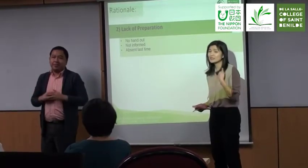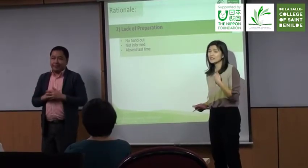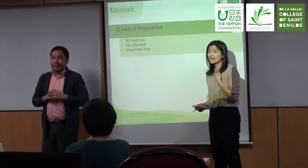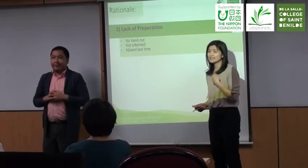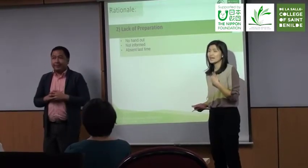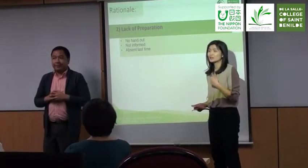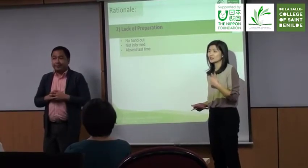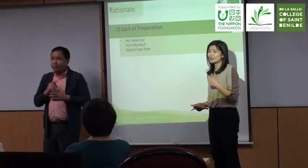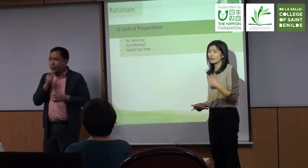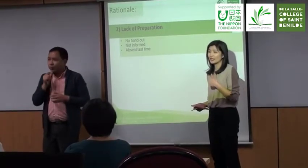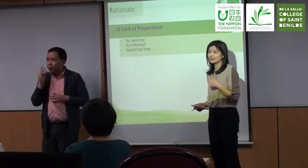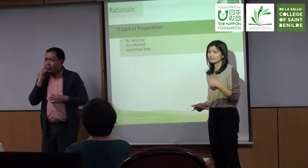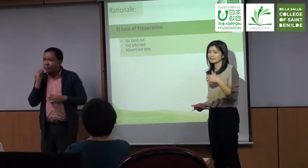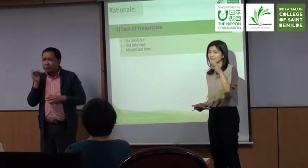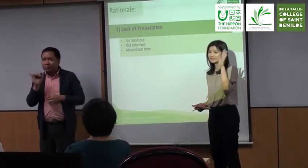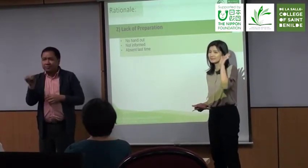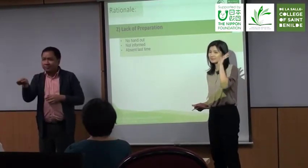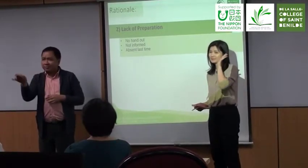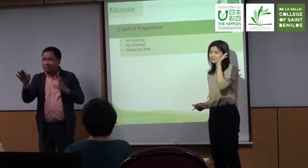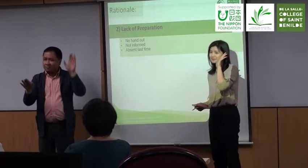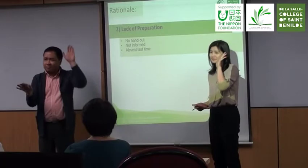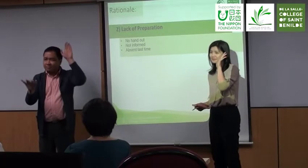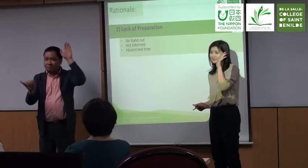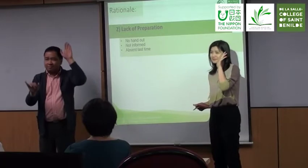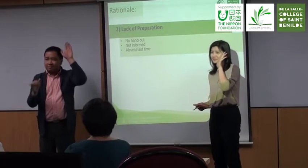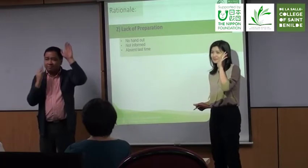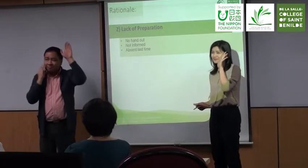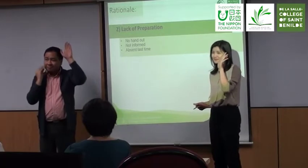Right? Sino naka-encounter nun?